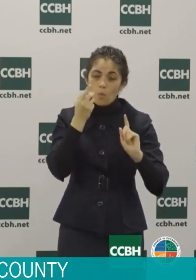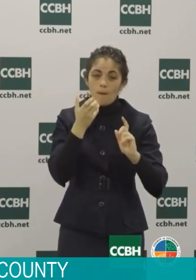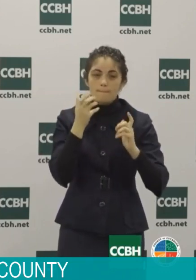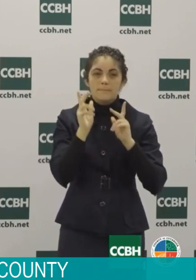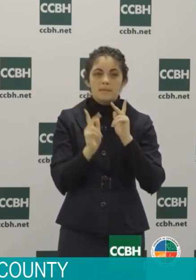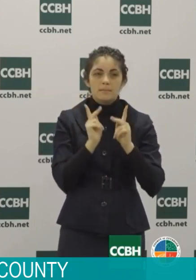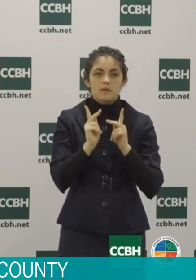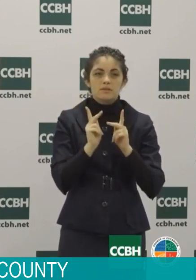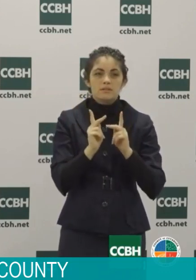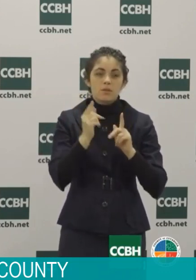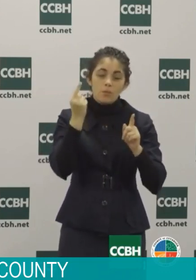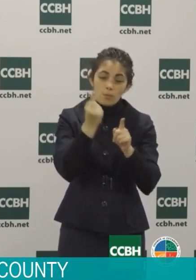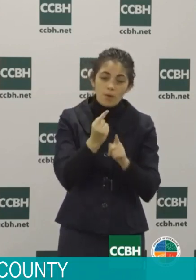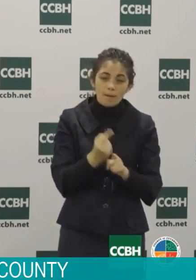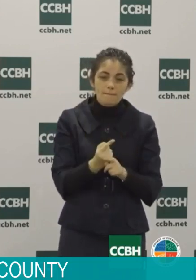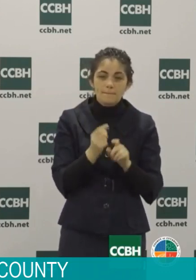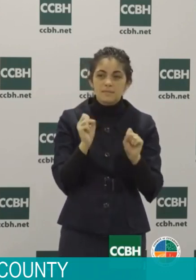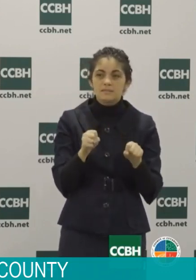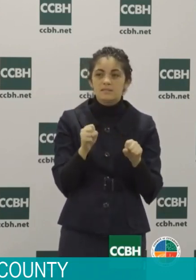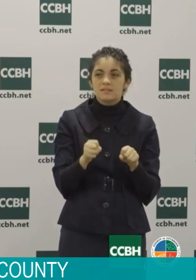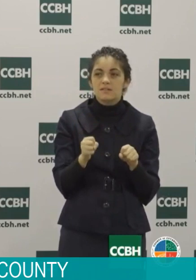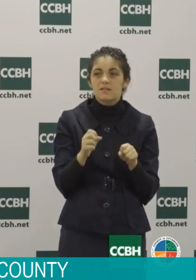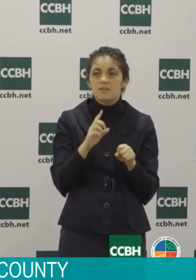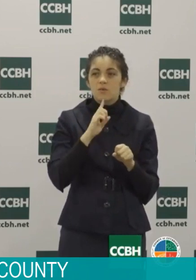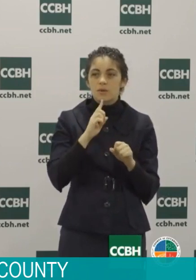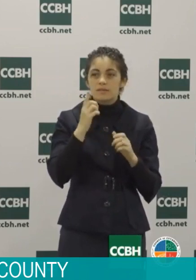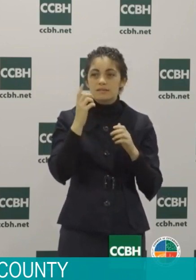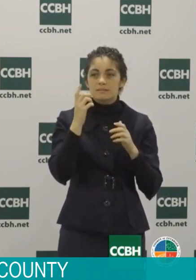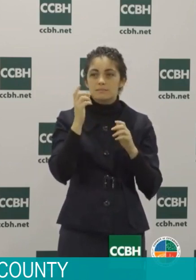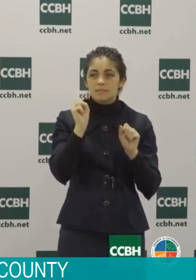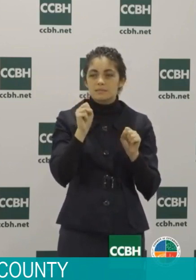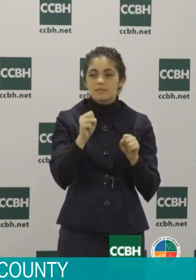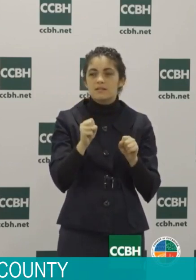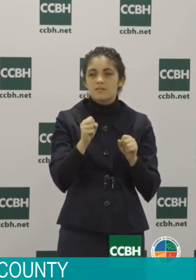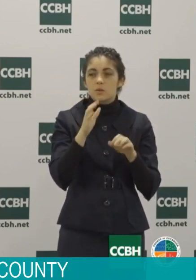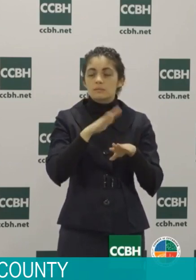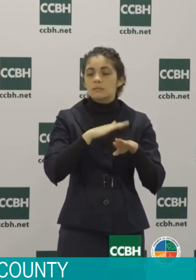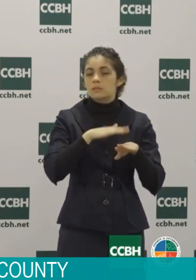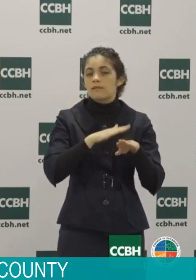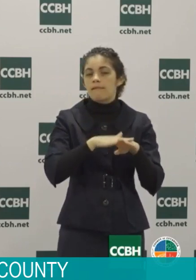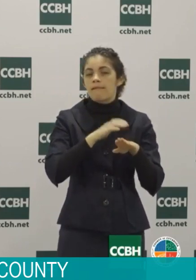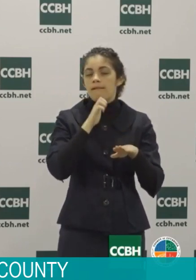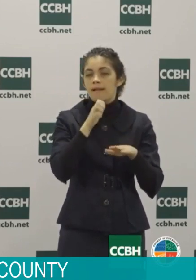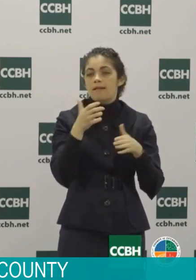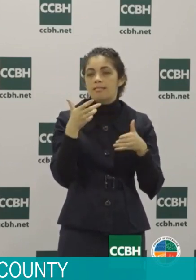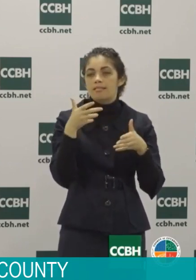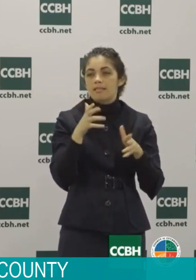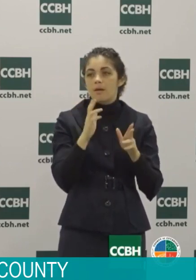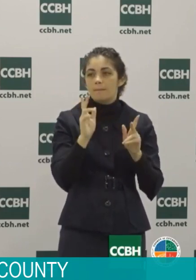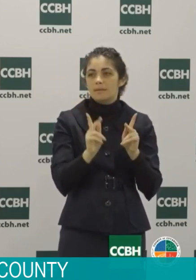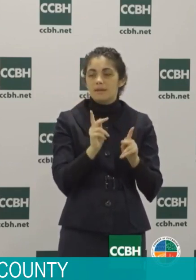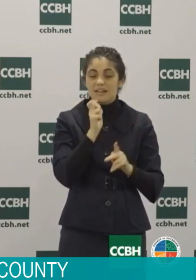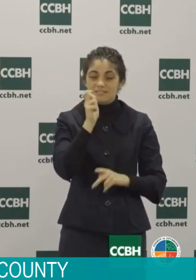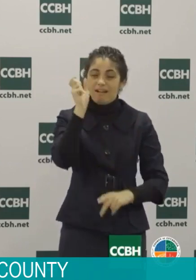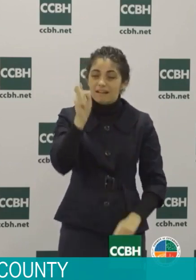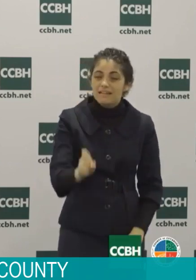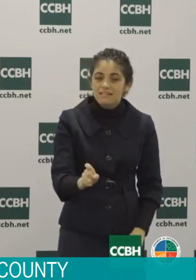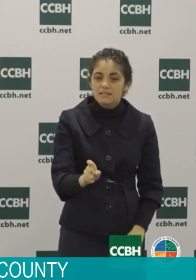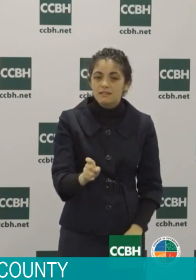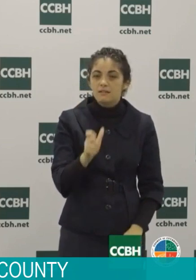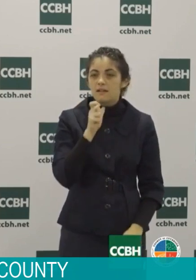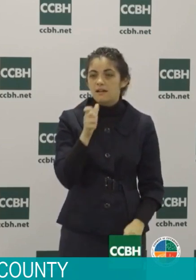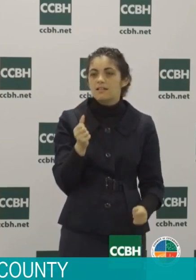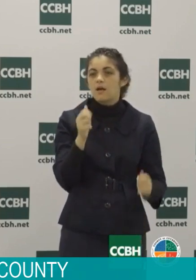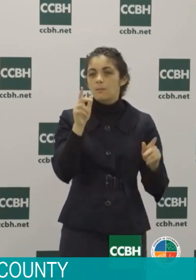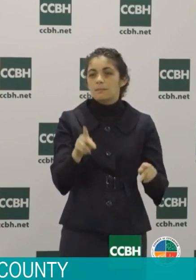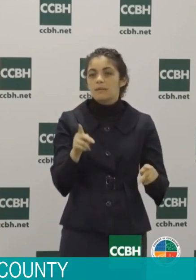folks, to the degree possible, to err on the side of caution and to not allow spaces, if it's not essential, to not allow